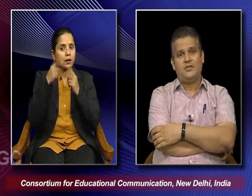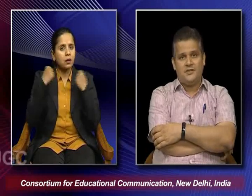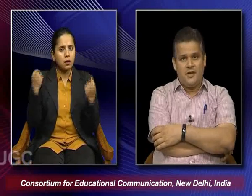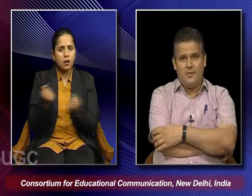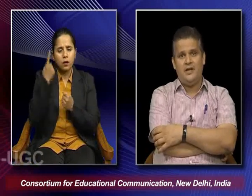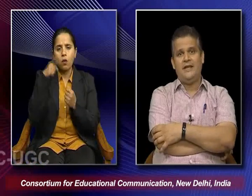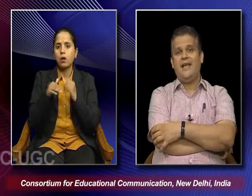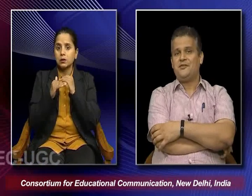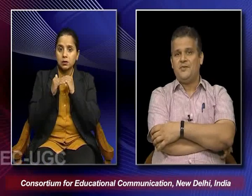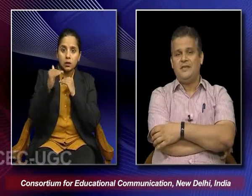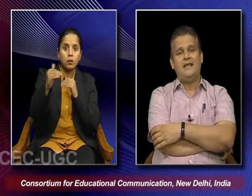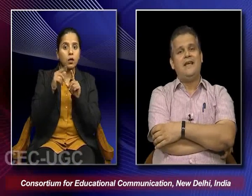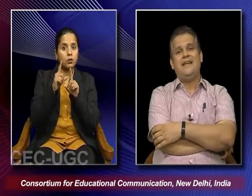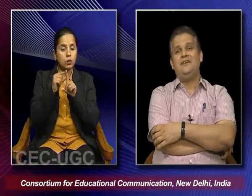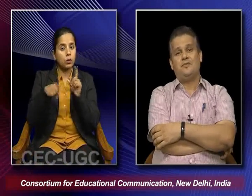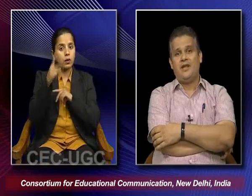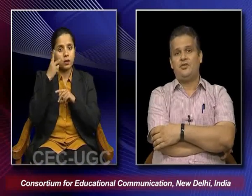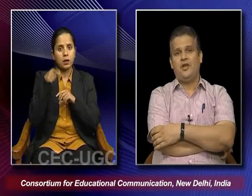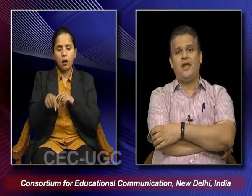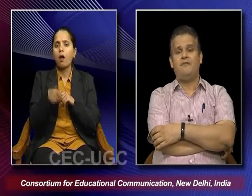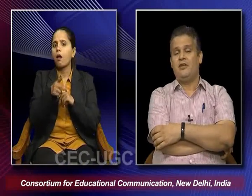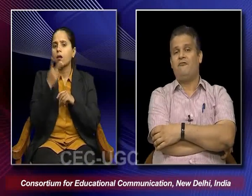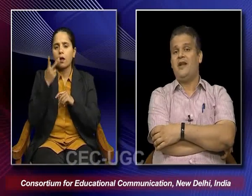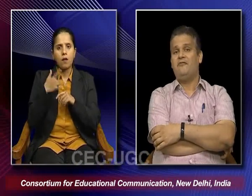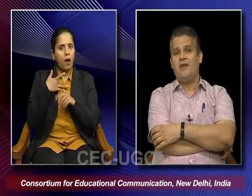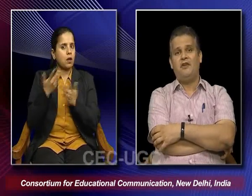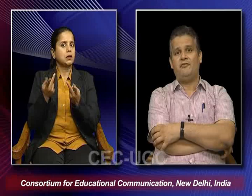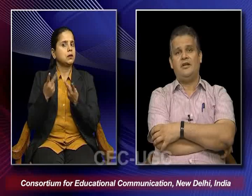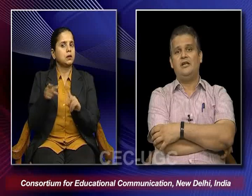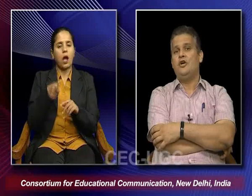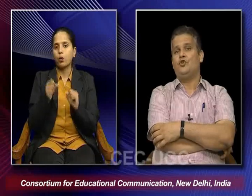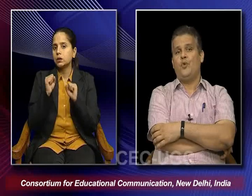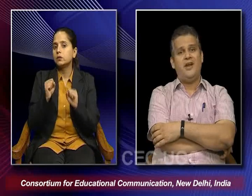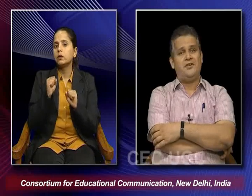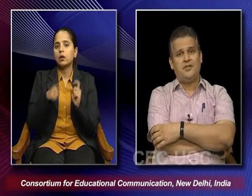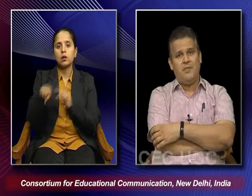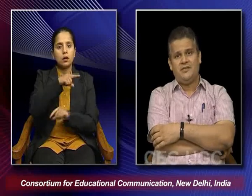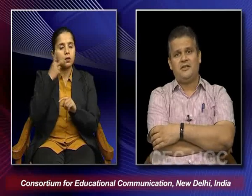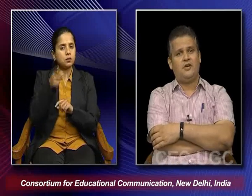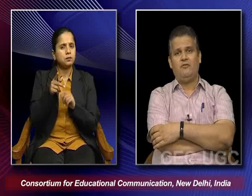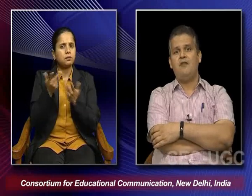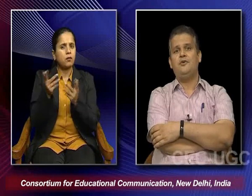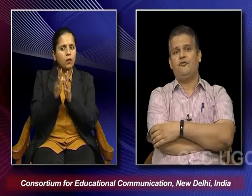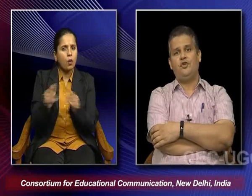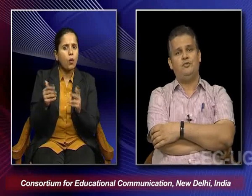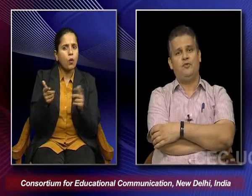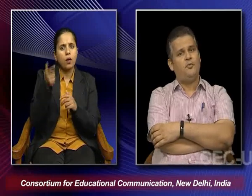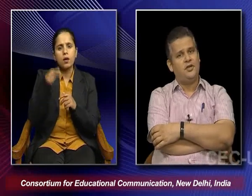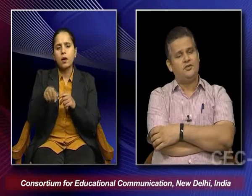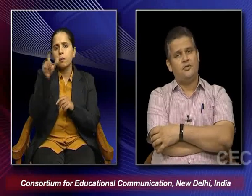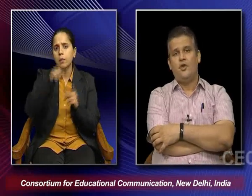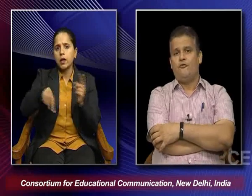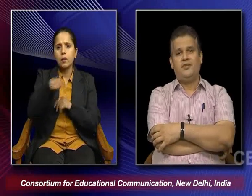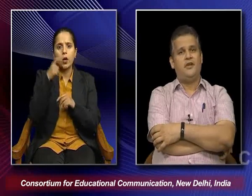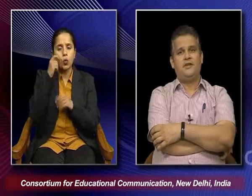for sustainability has been entrenched, and we are finding very difficult to address the basic requirement of human